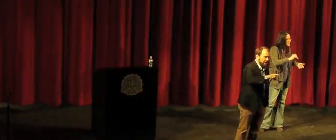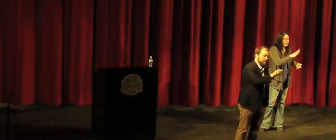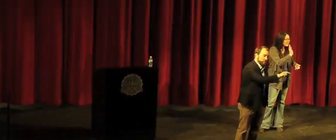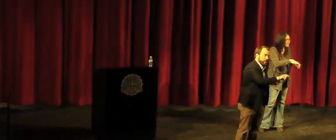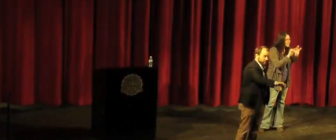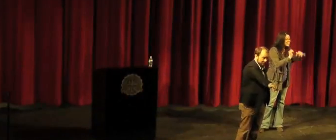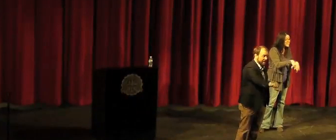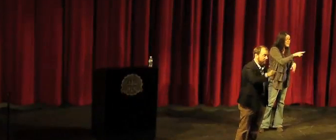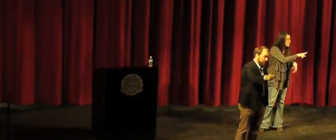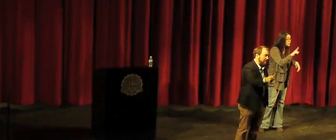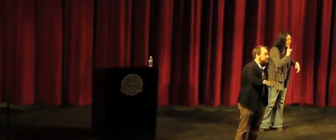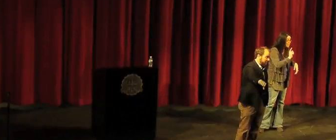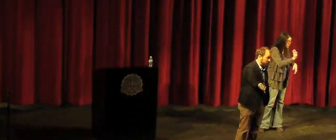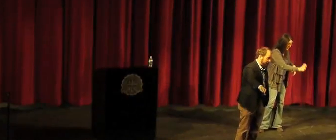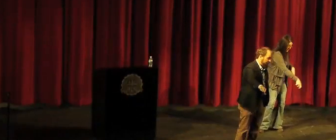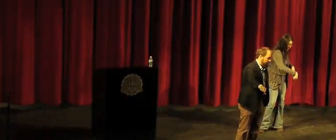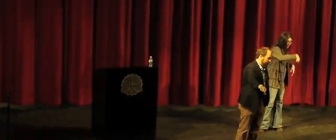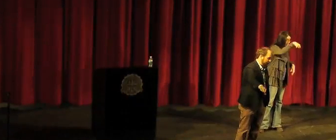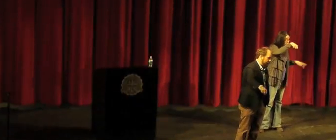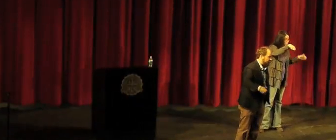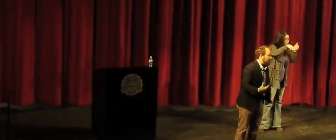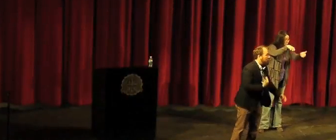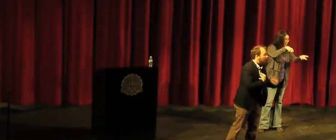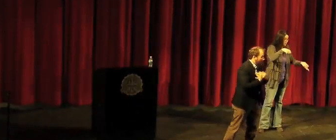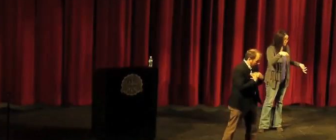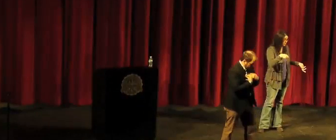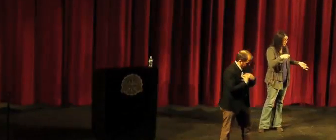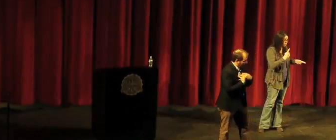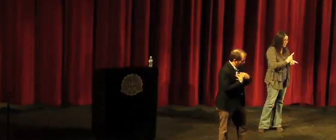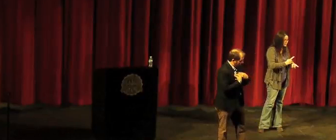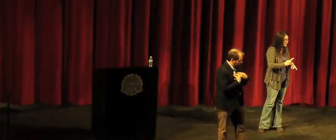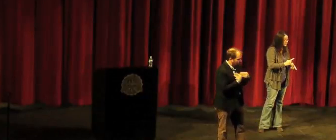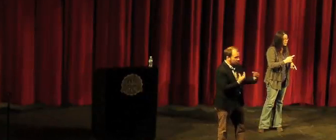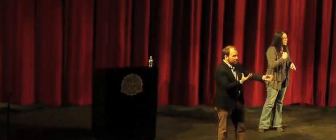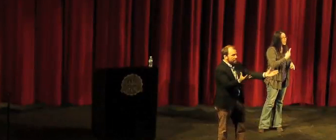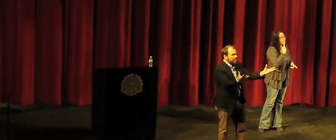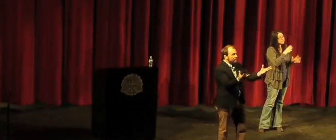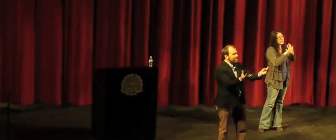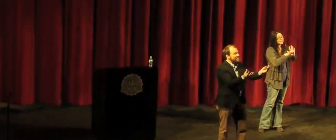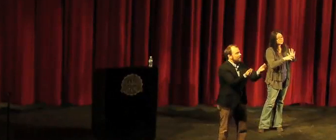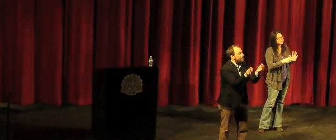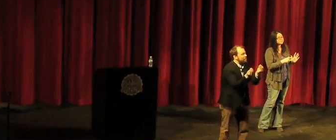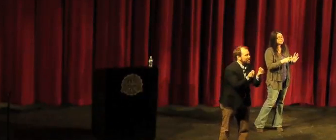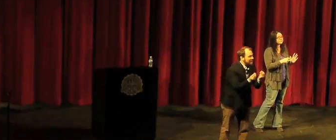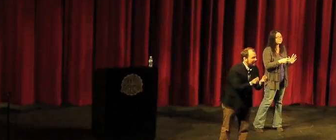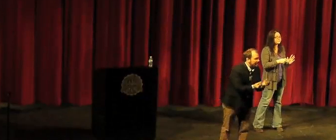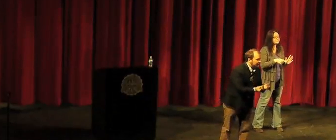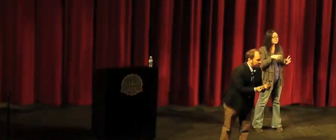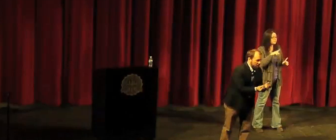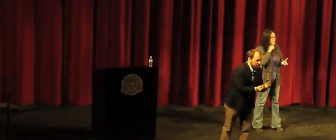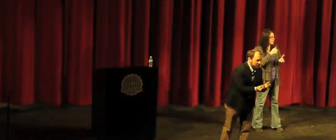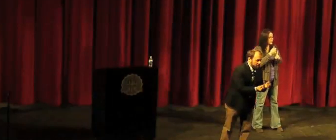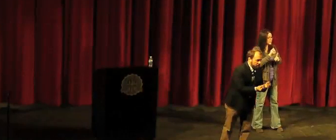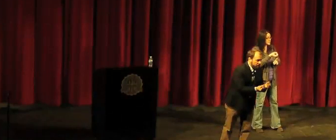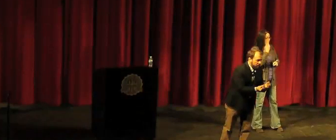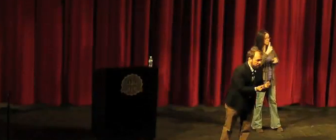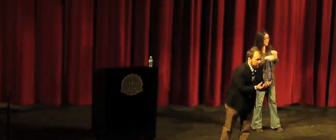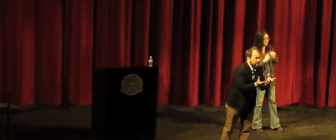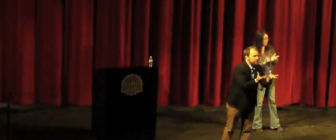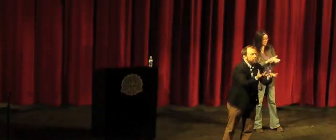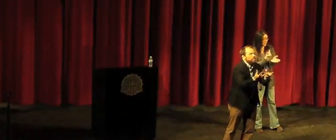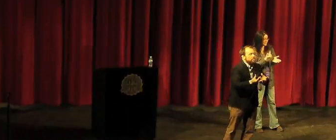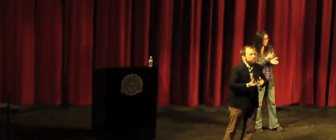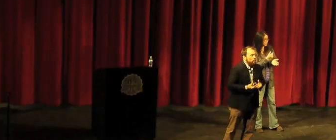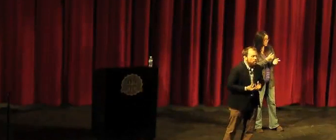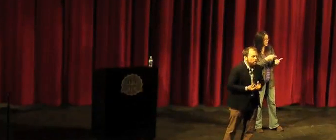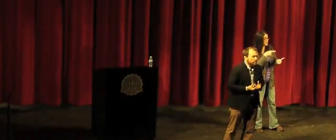be the same as you understanding what it is by trying to carry a cat by the tail. I would say, for example, there is an understanding of the gospel